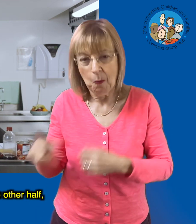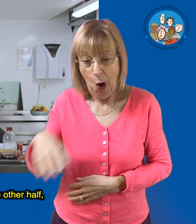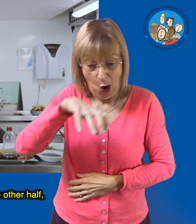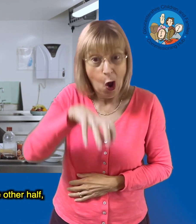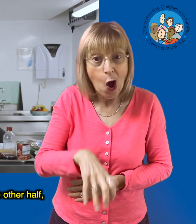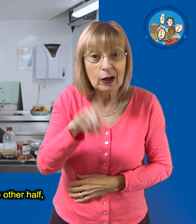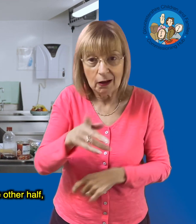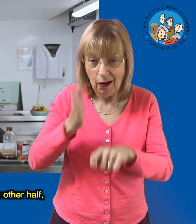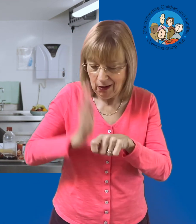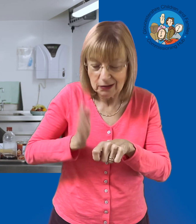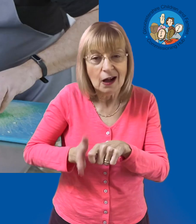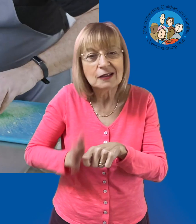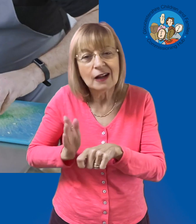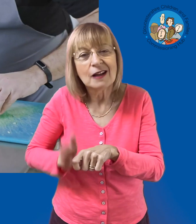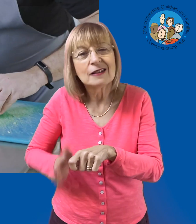And then I'll do the other half.